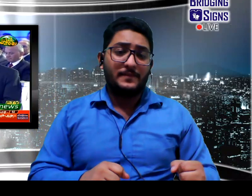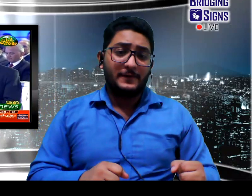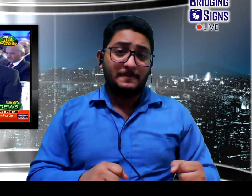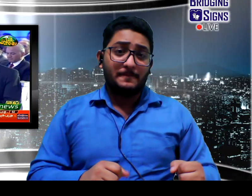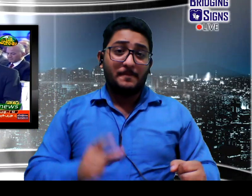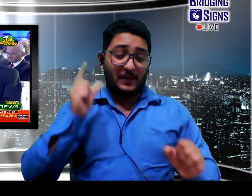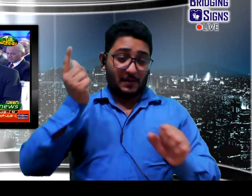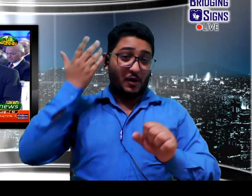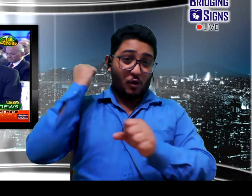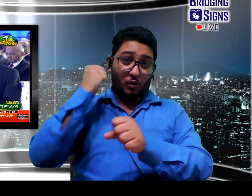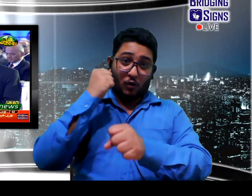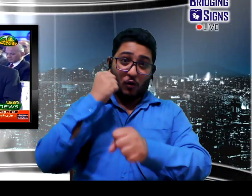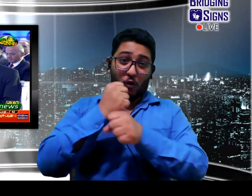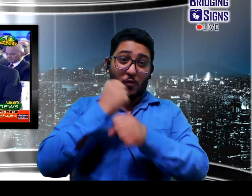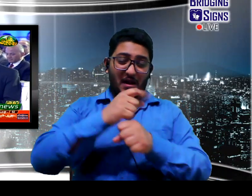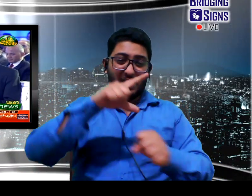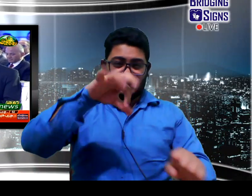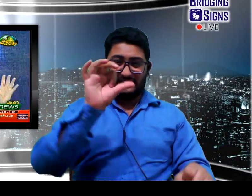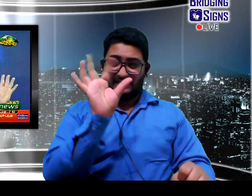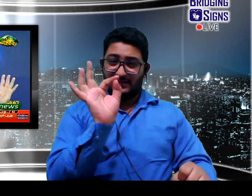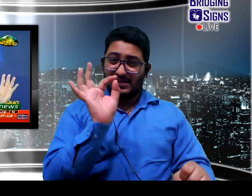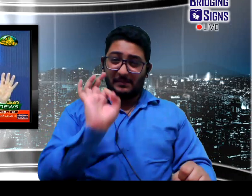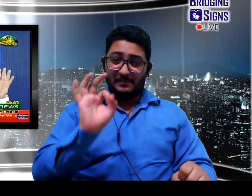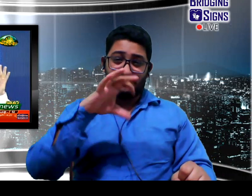the government in the 60s,